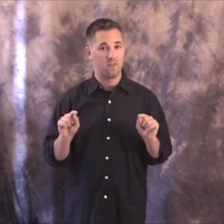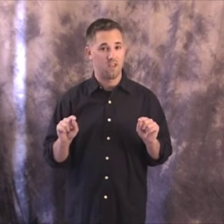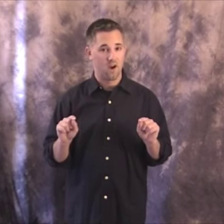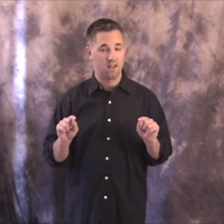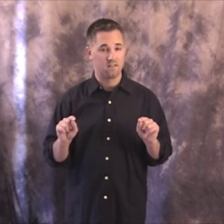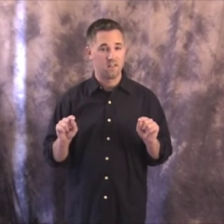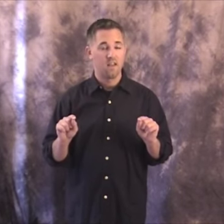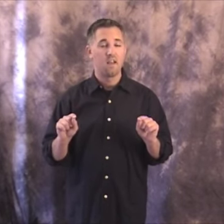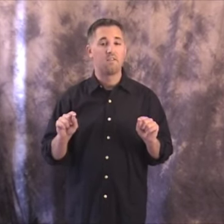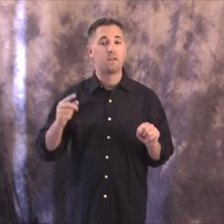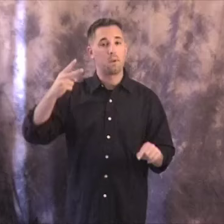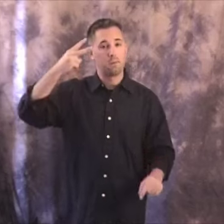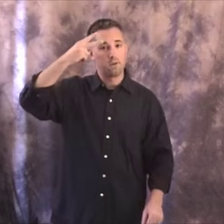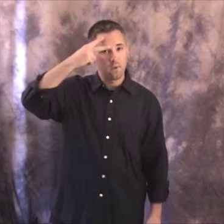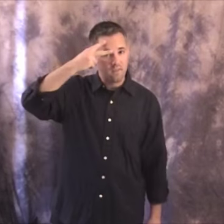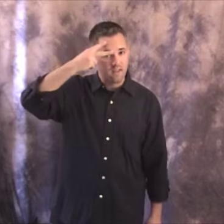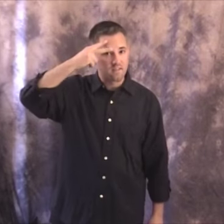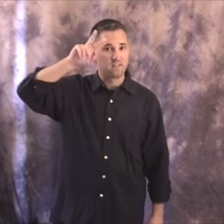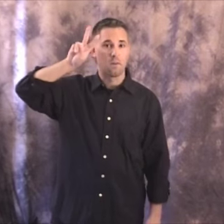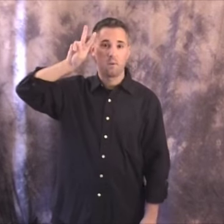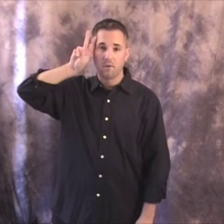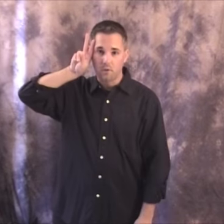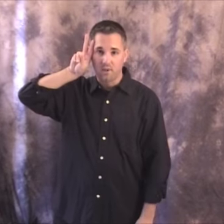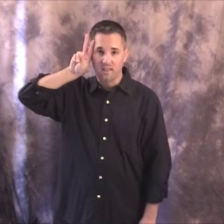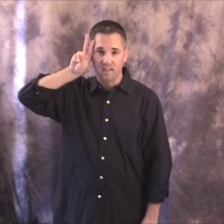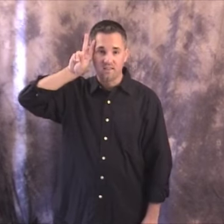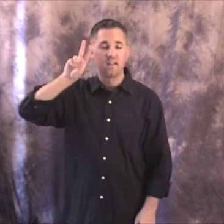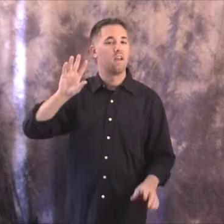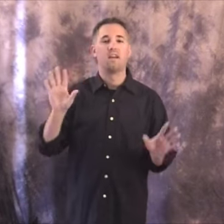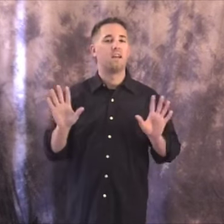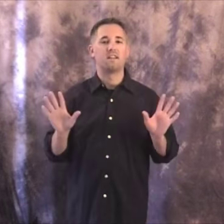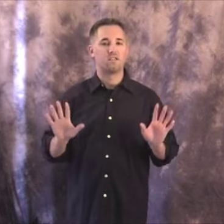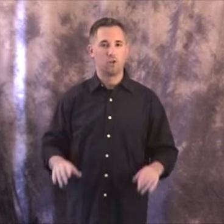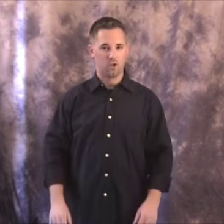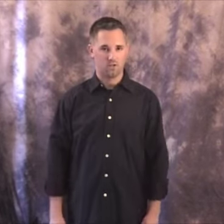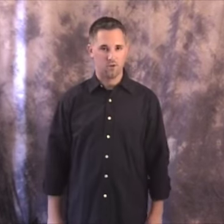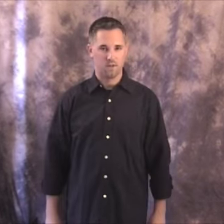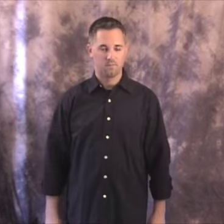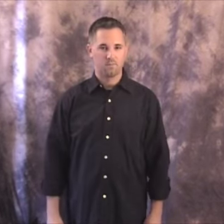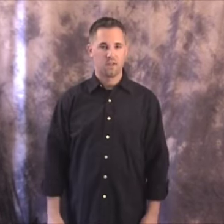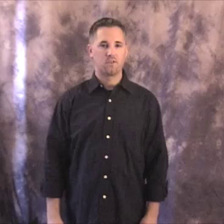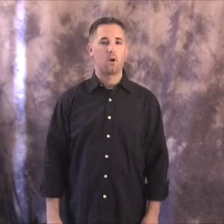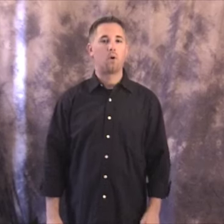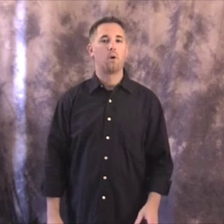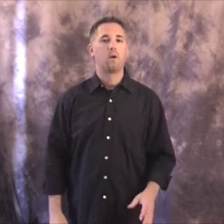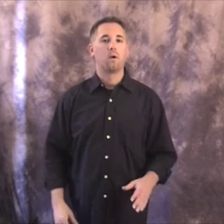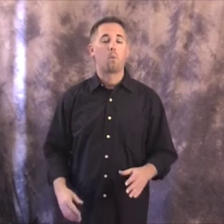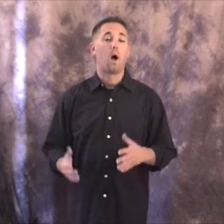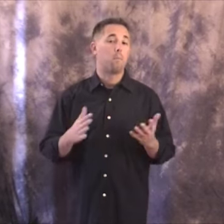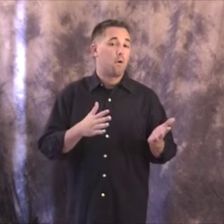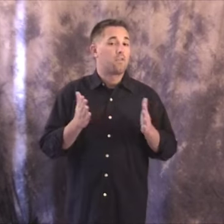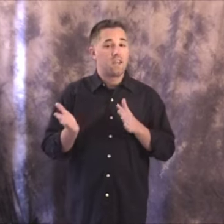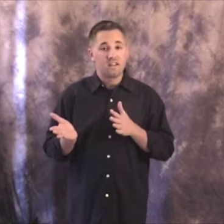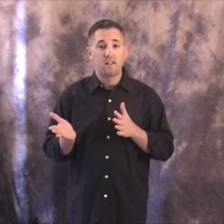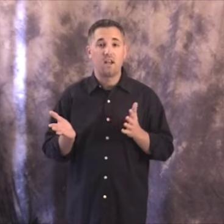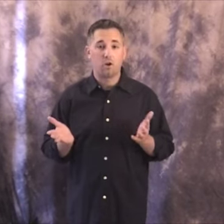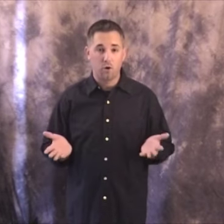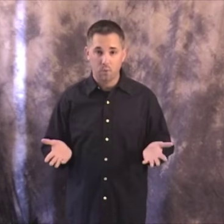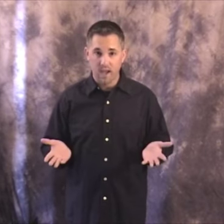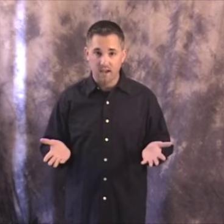the audience. If some people are doing this and some people are doing this, it doesn't look as good. So while both technically are